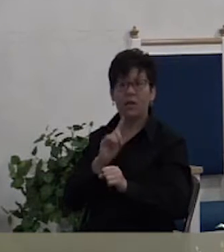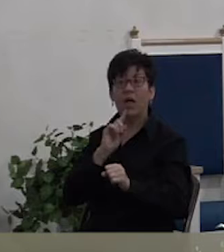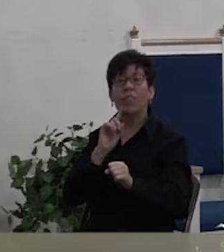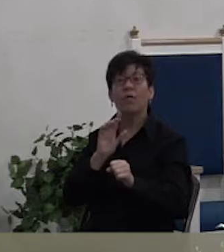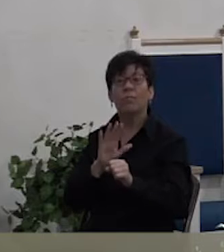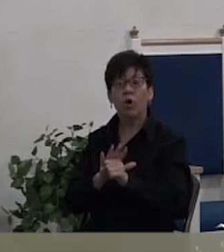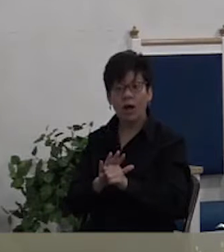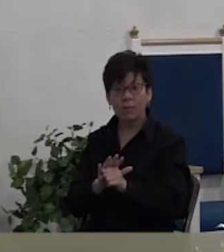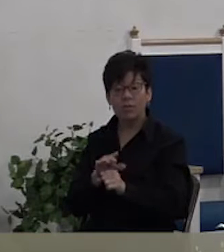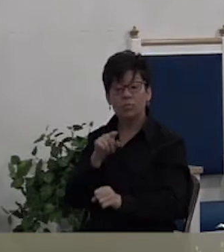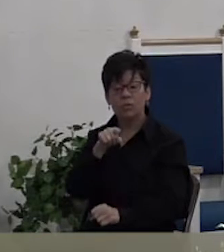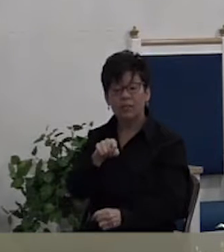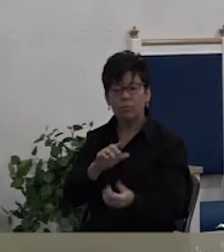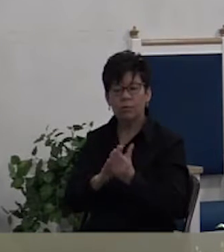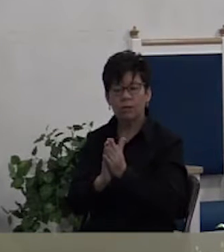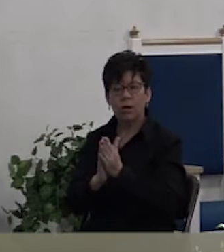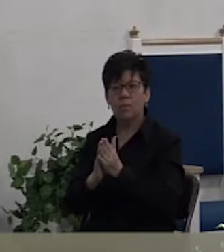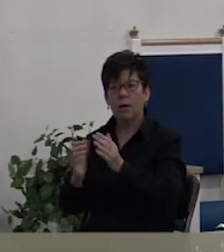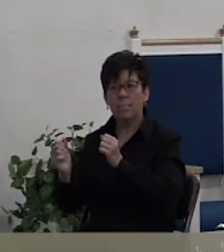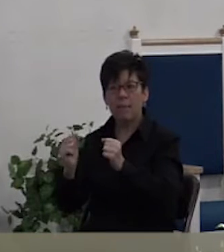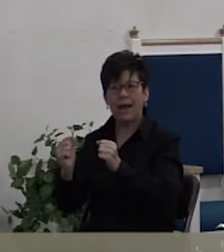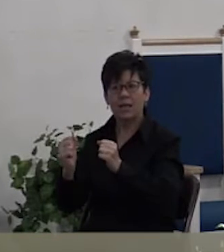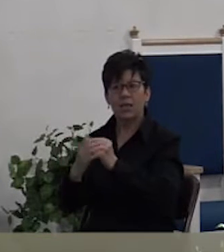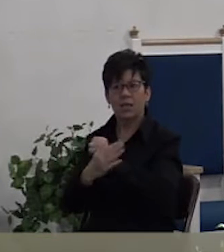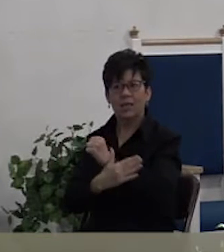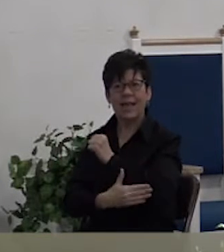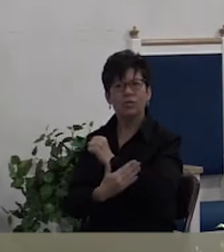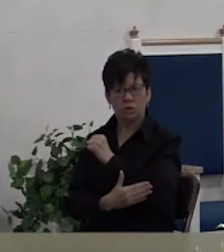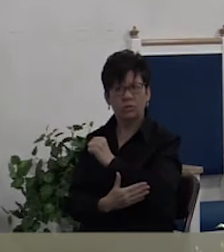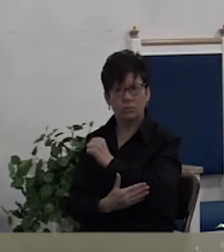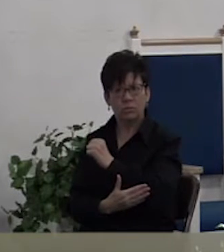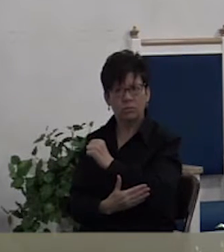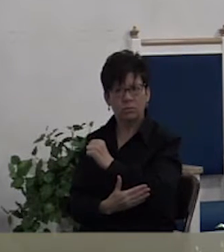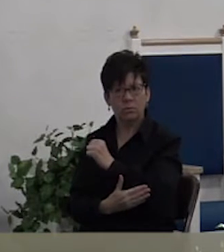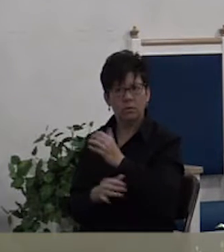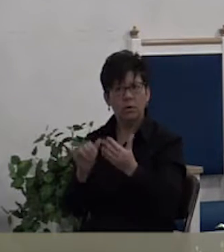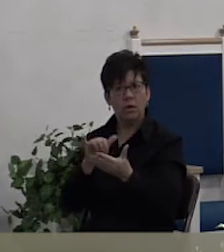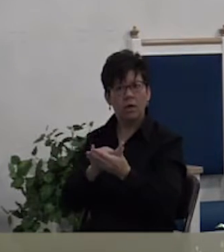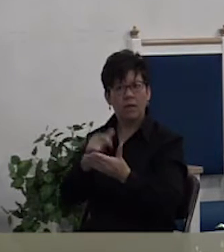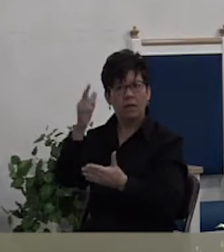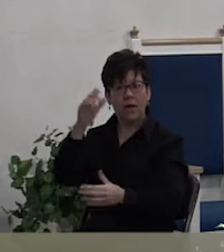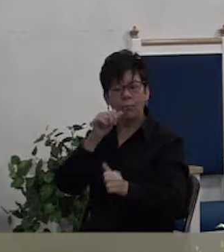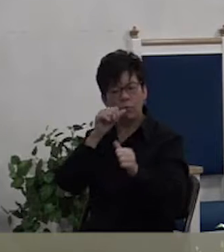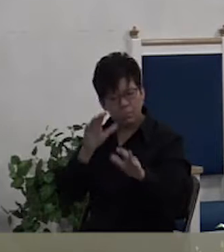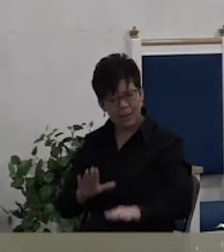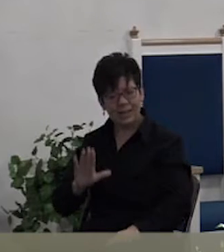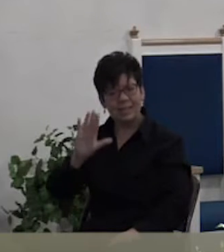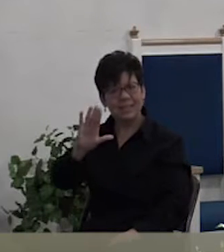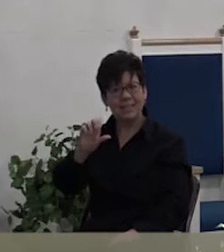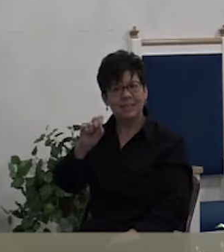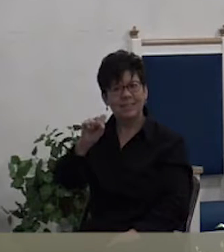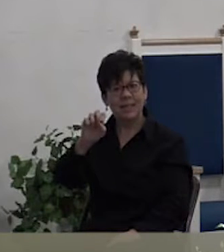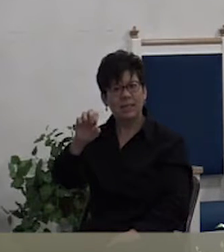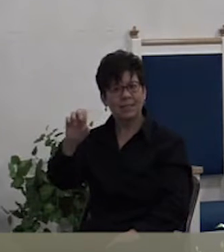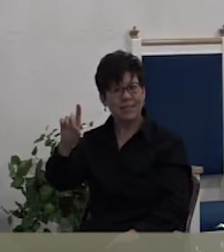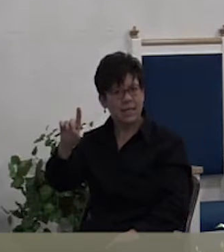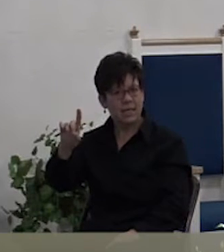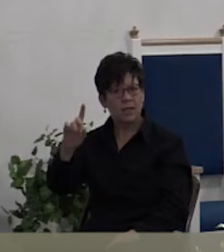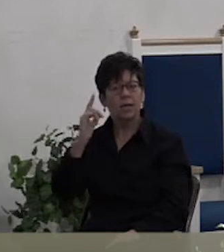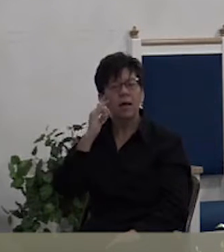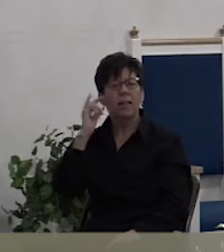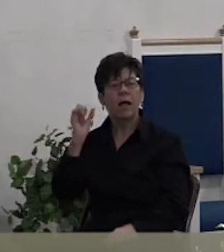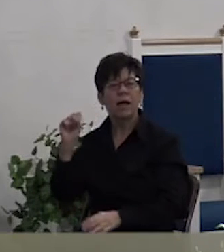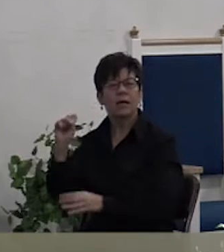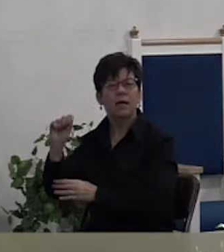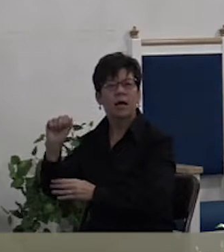promise was that he would become a mighty nation, that God would bless his seed as the sand of the